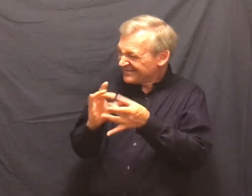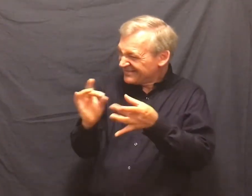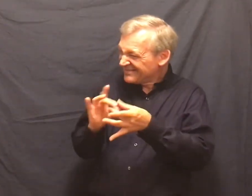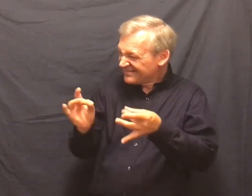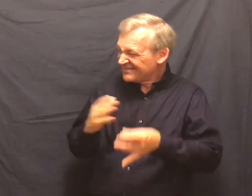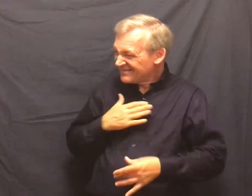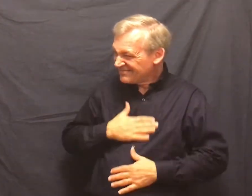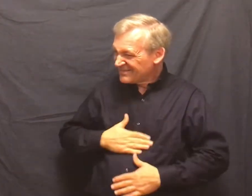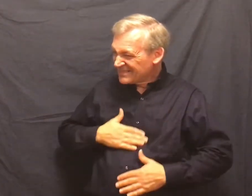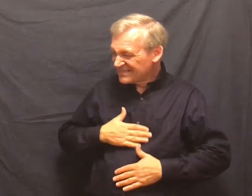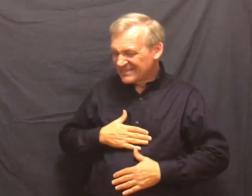Tell you what?